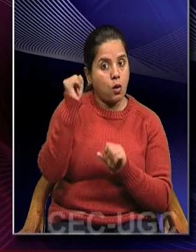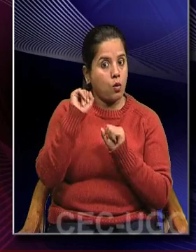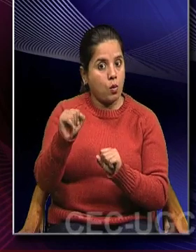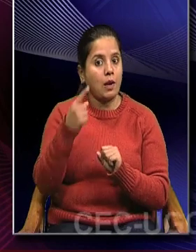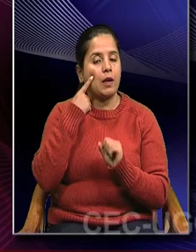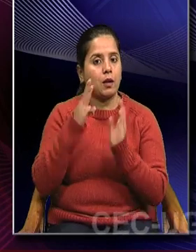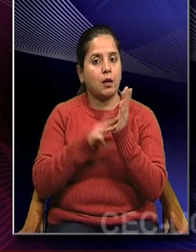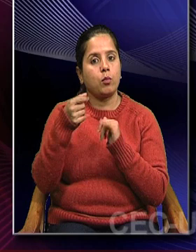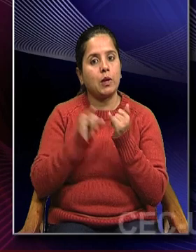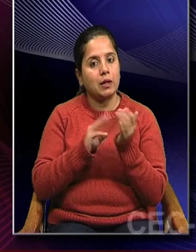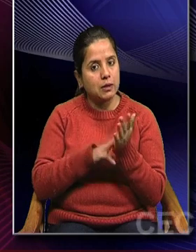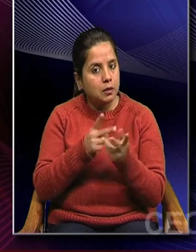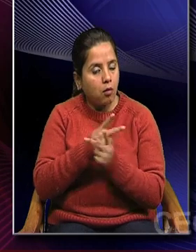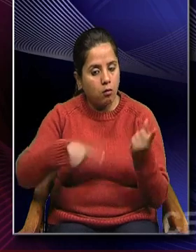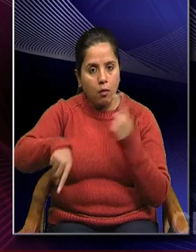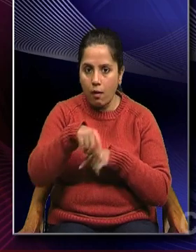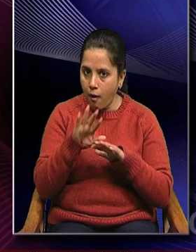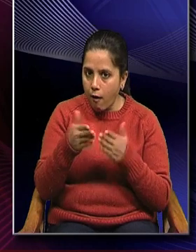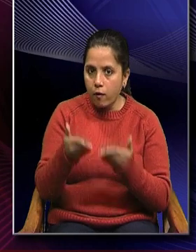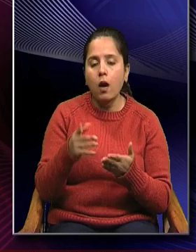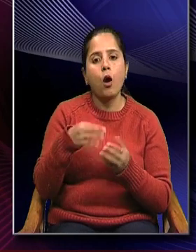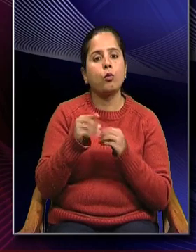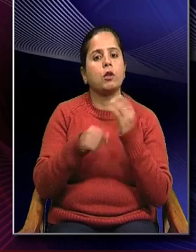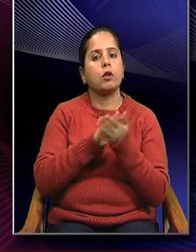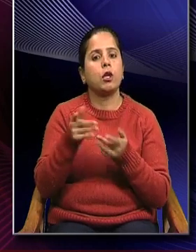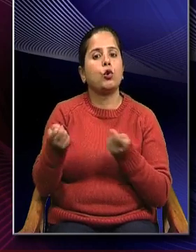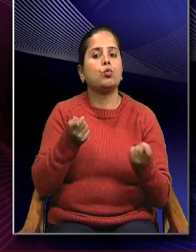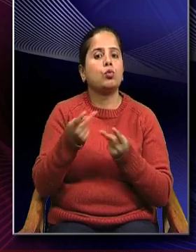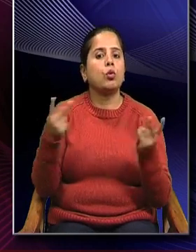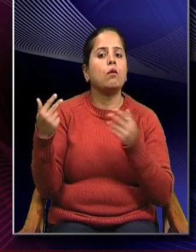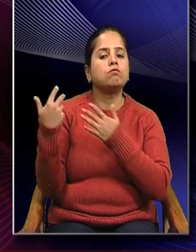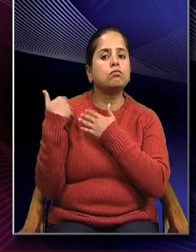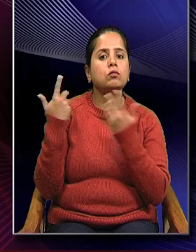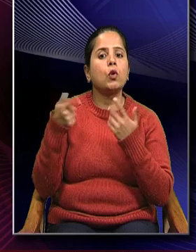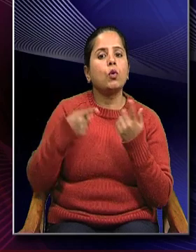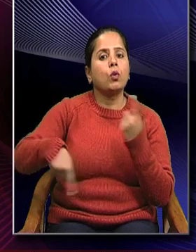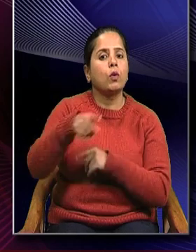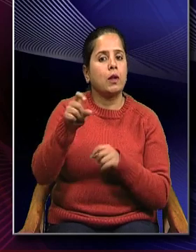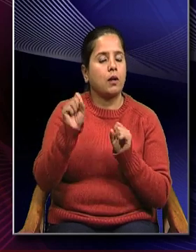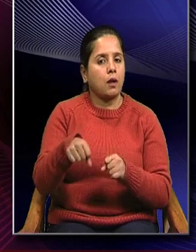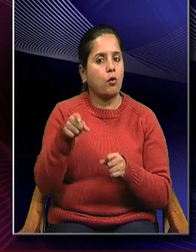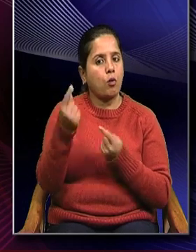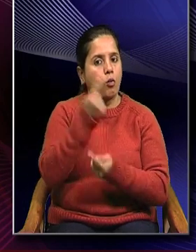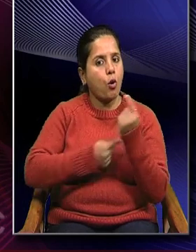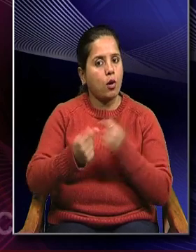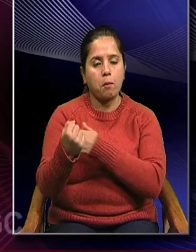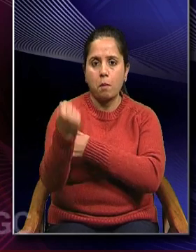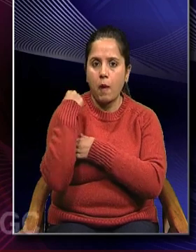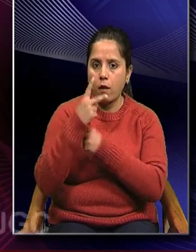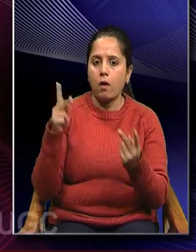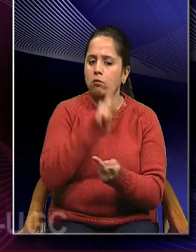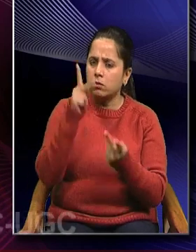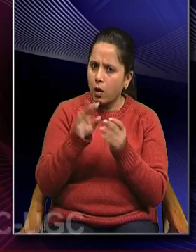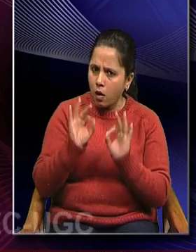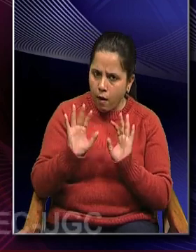imperialism, and how British ruling classes, they were able to keep their political power intact even when